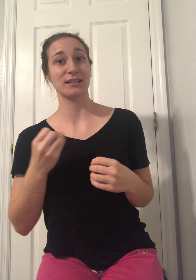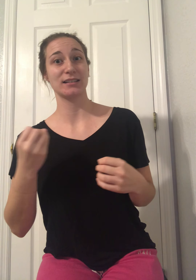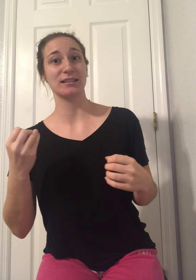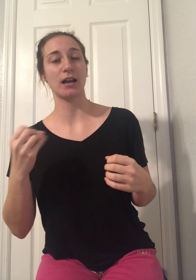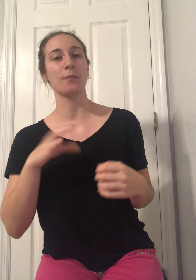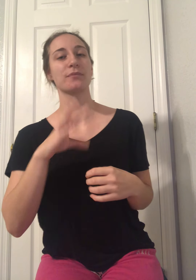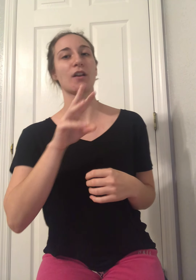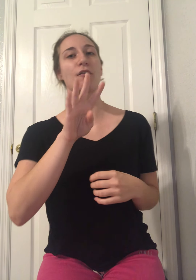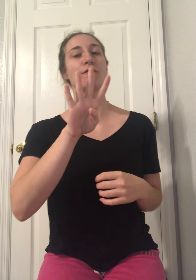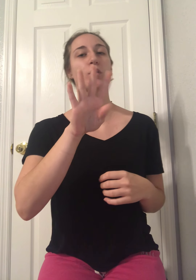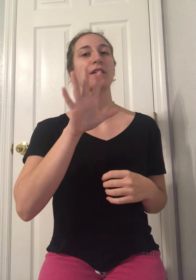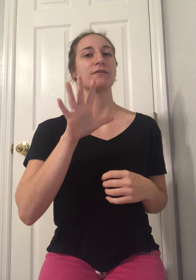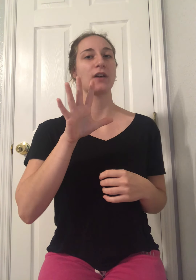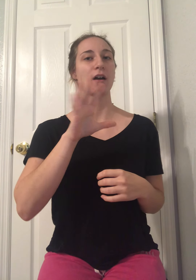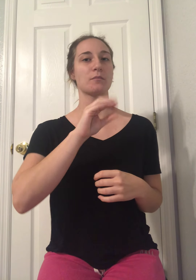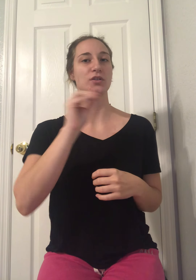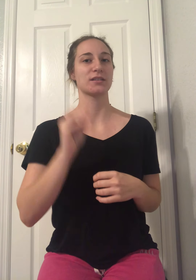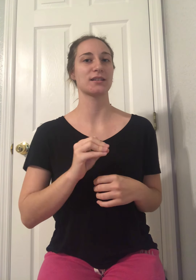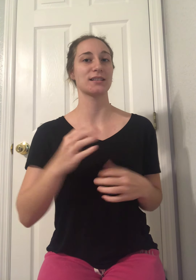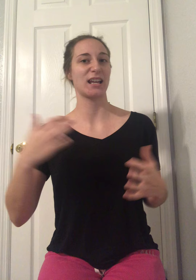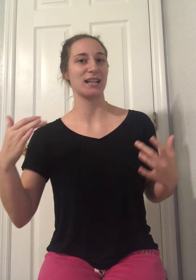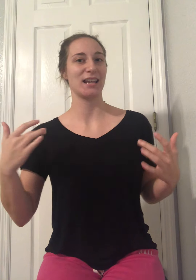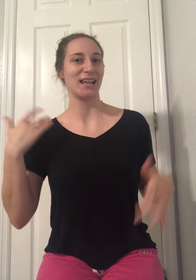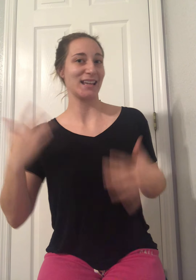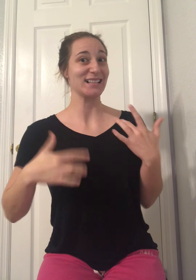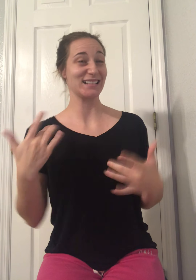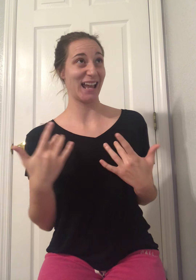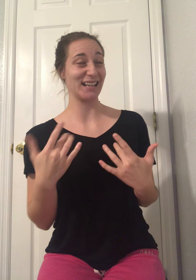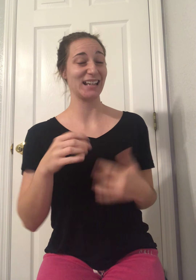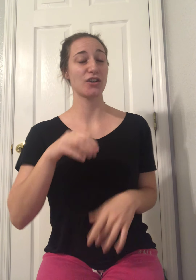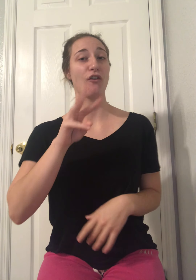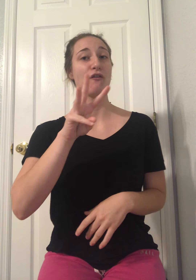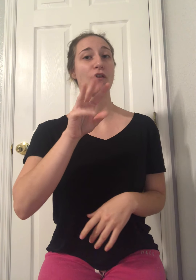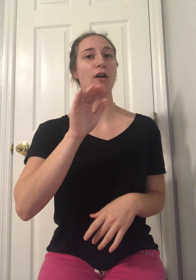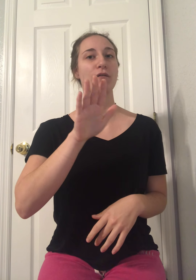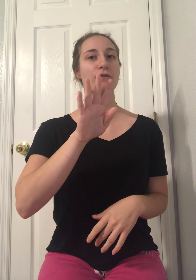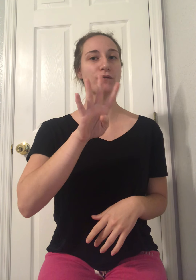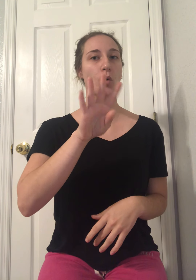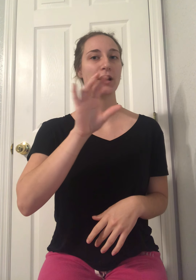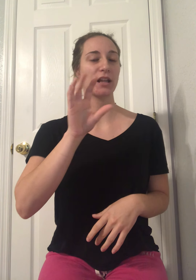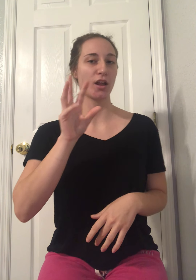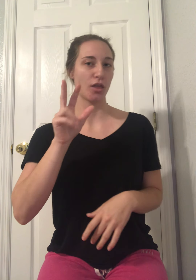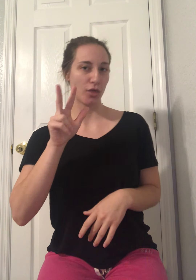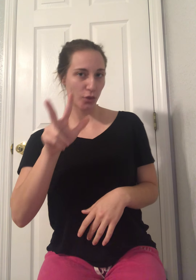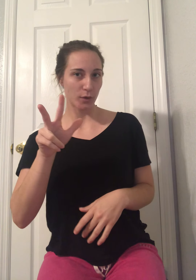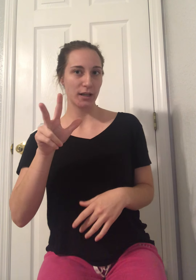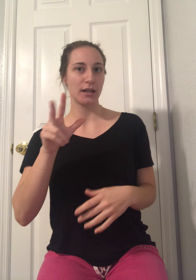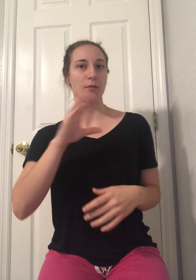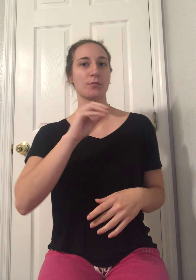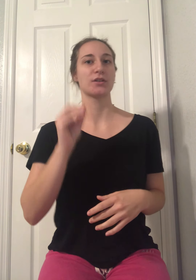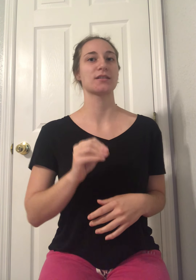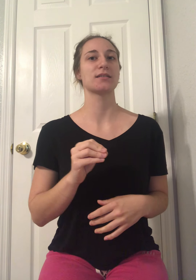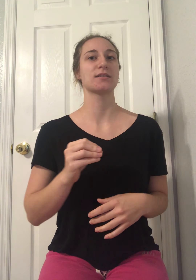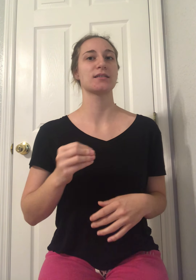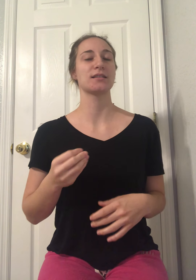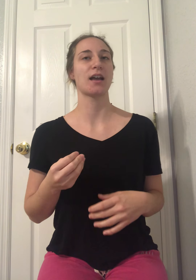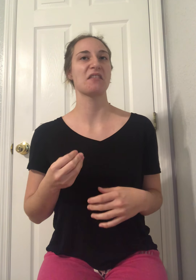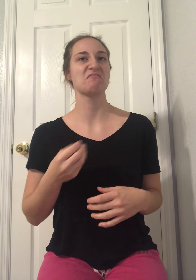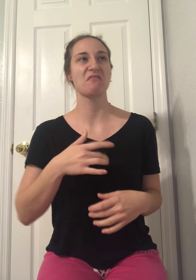And 38% said that you felt lonely. And only 7% felt like you